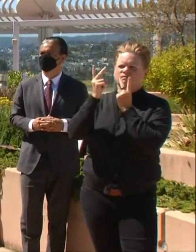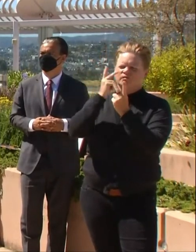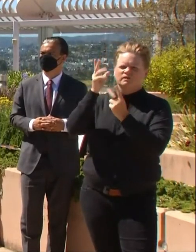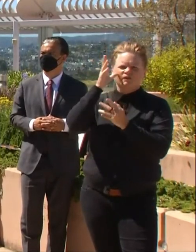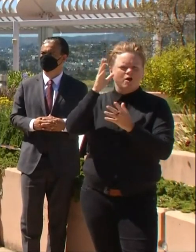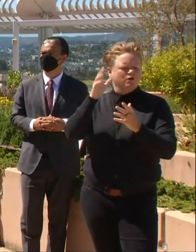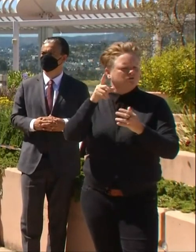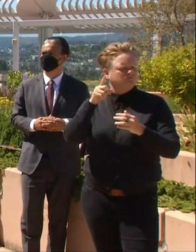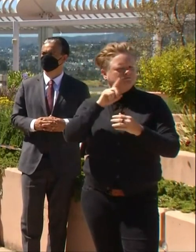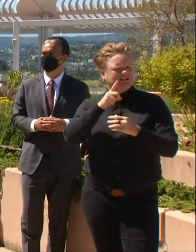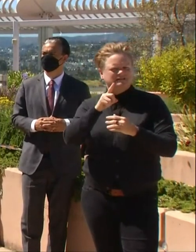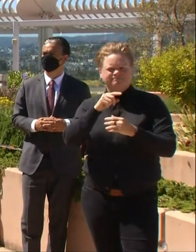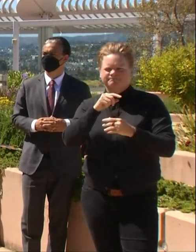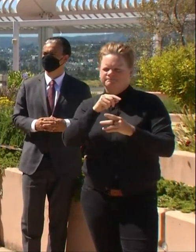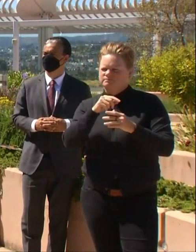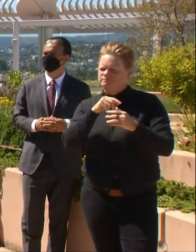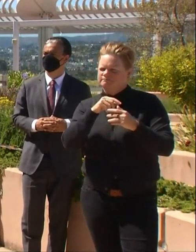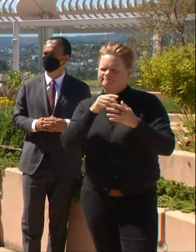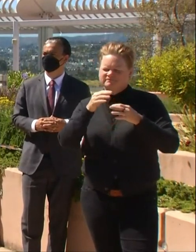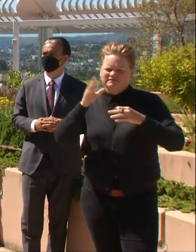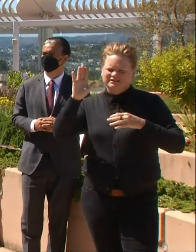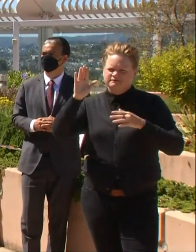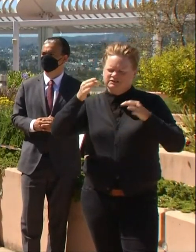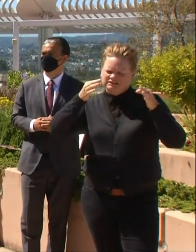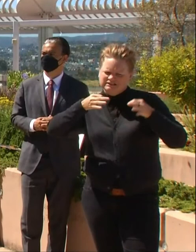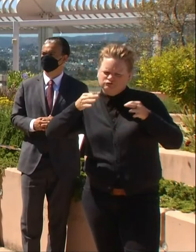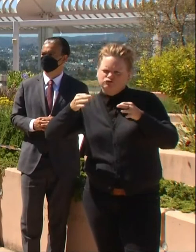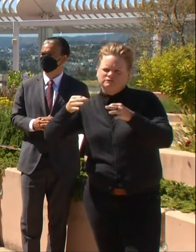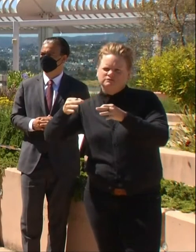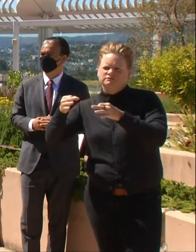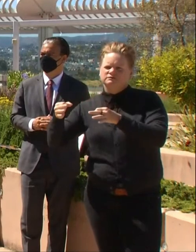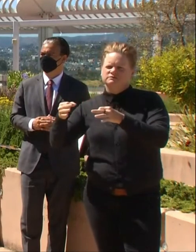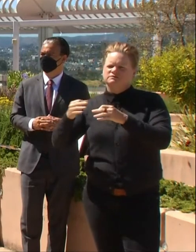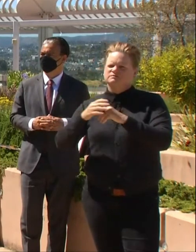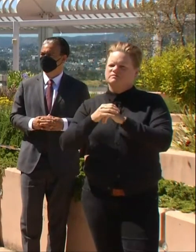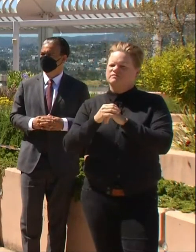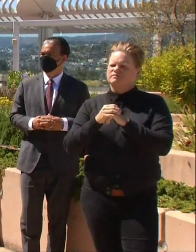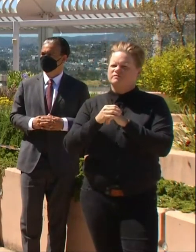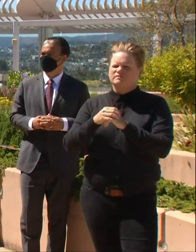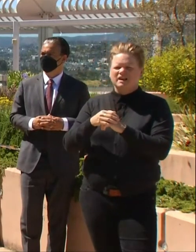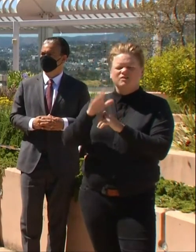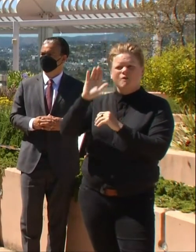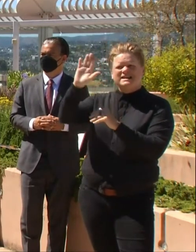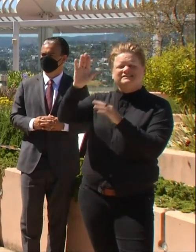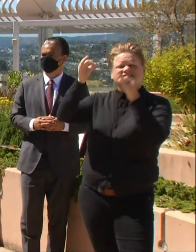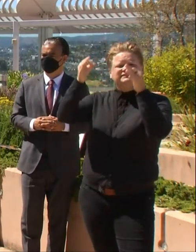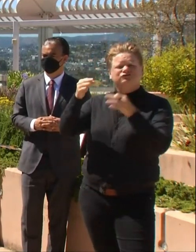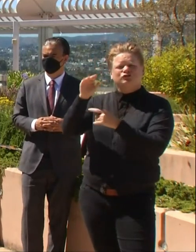decision after decision with Judge Benitez. He's unserious.